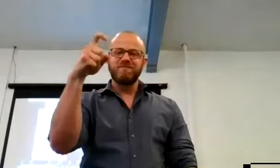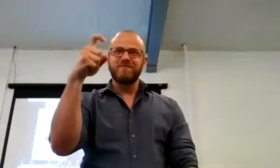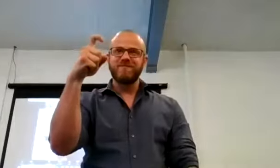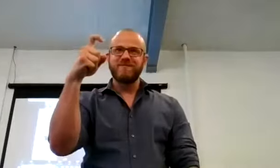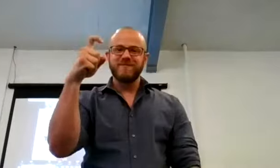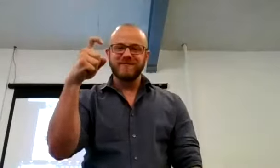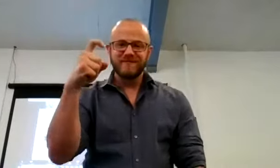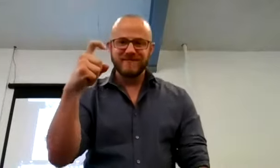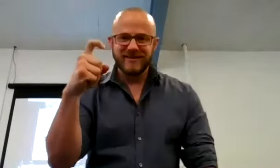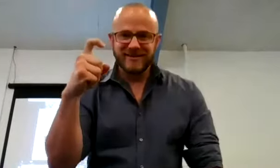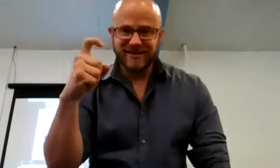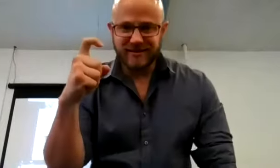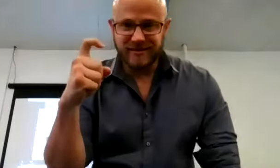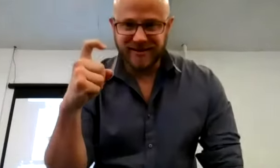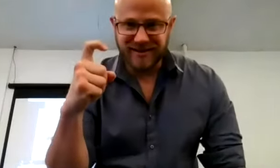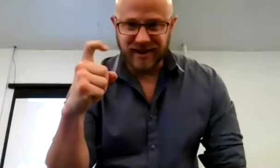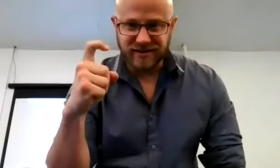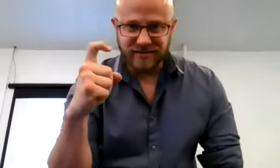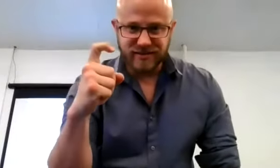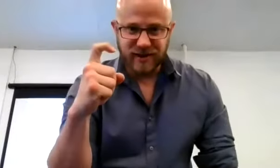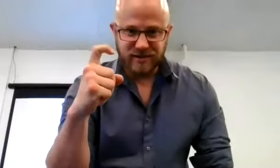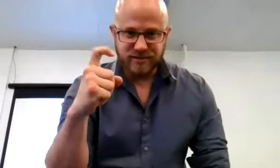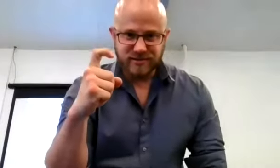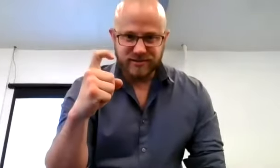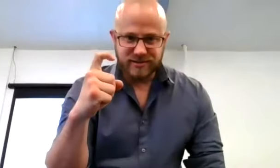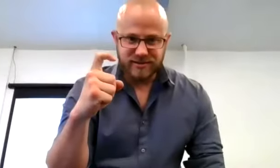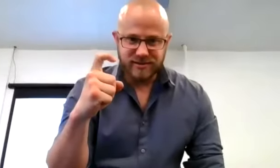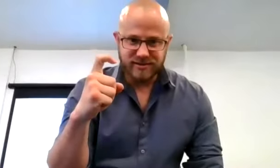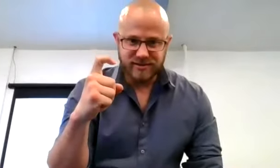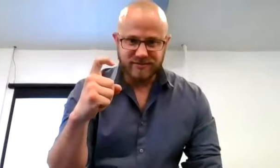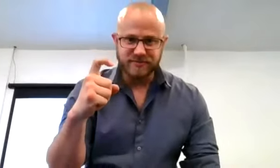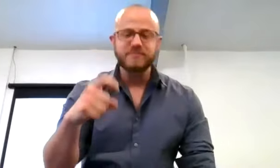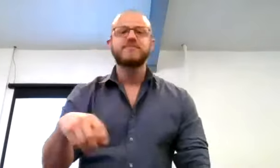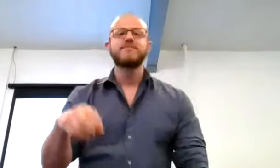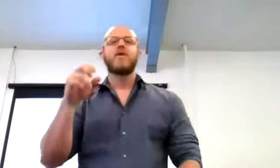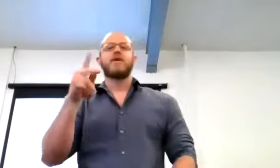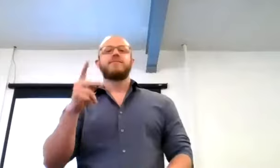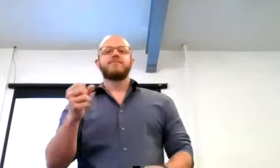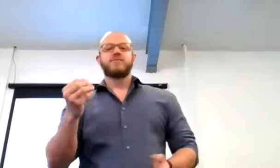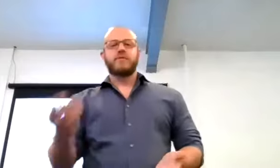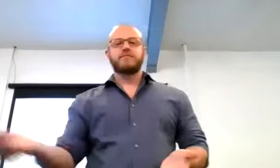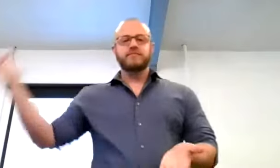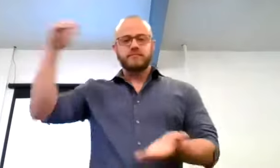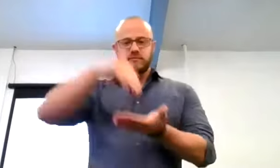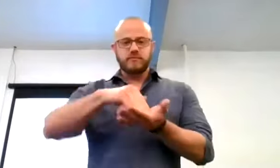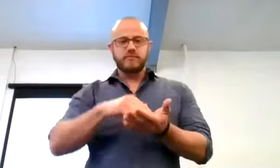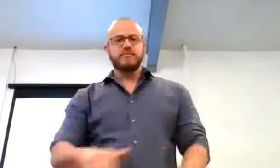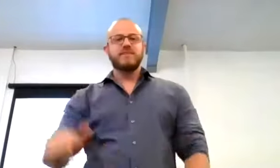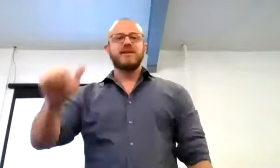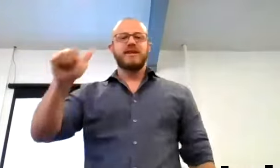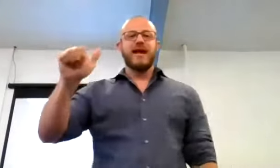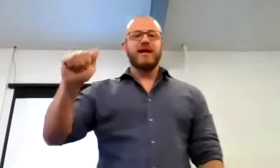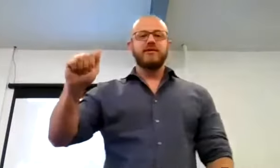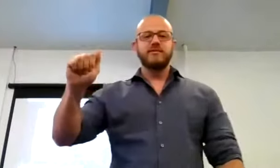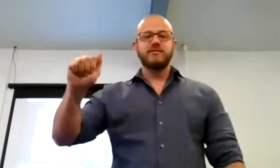like R, you know what I mean? Like a hook, Captain Hook. So yes, so let's go over it again.